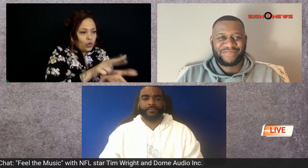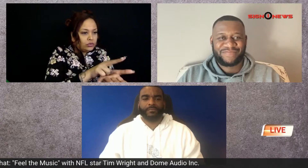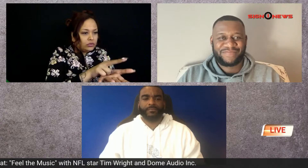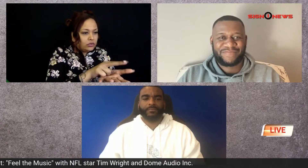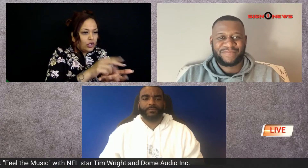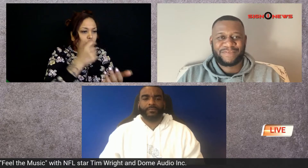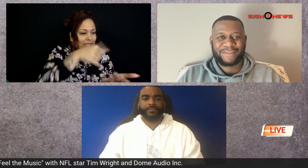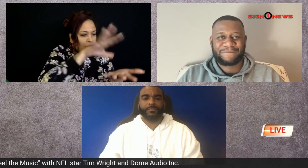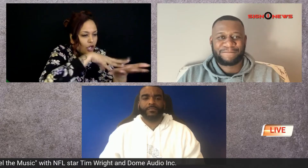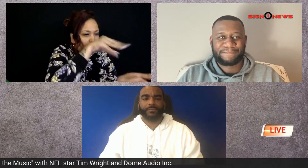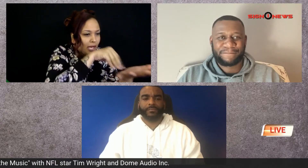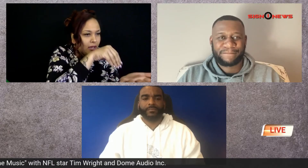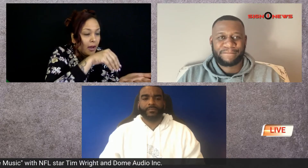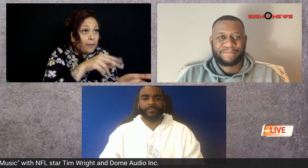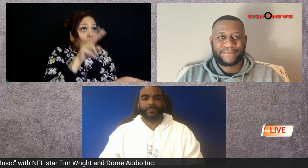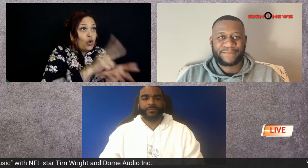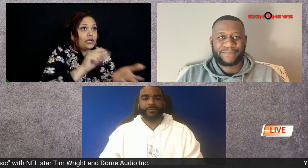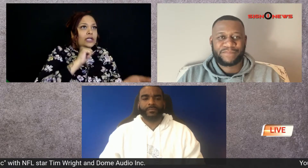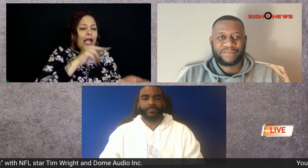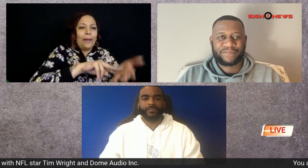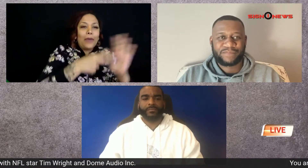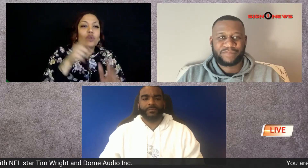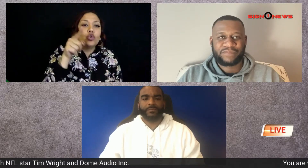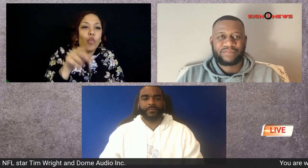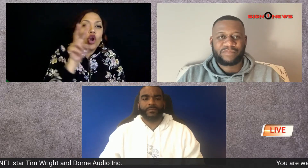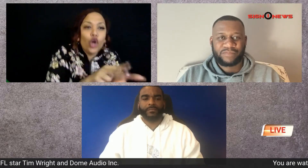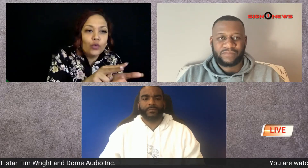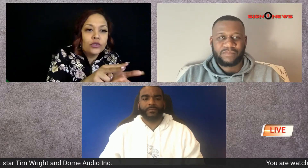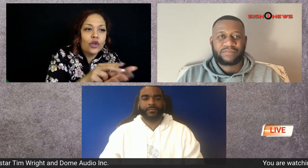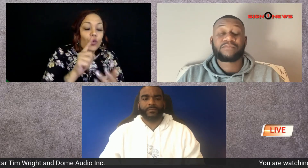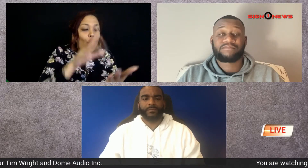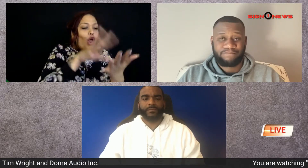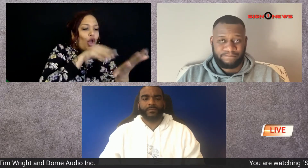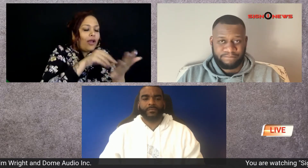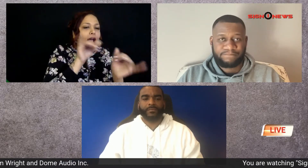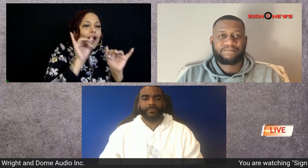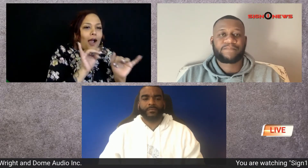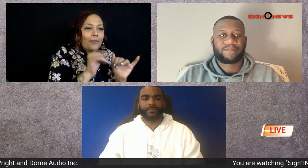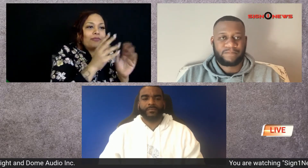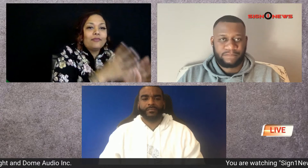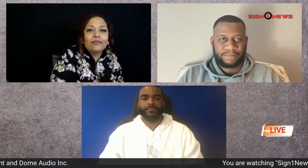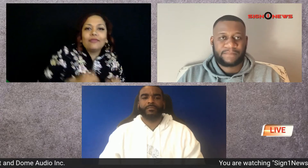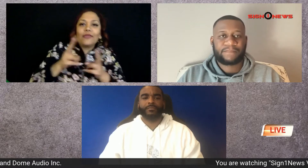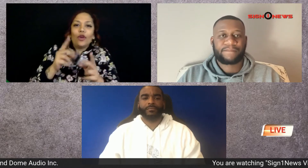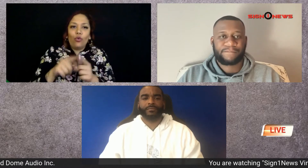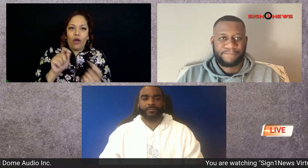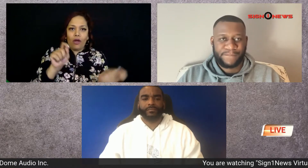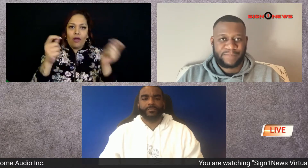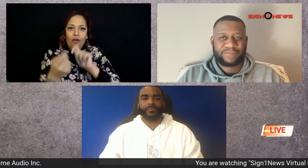I really love how you told the story about when you lose, you actually learn.